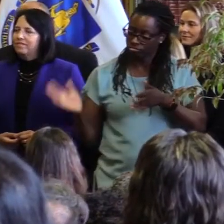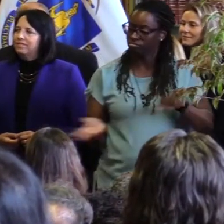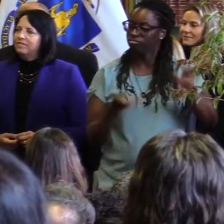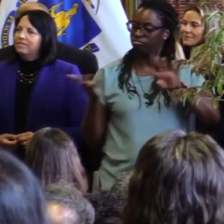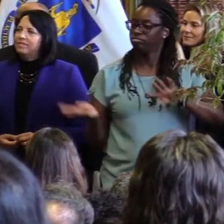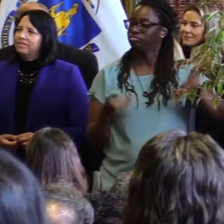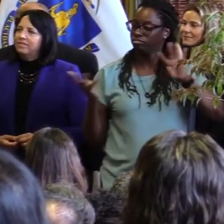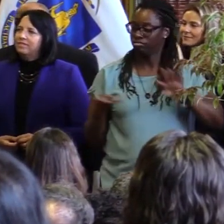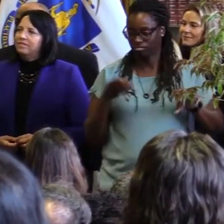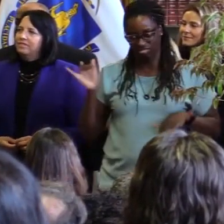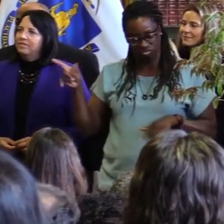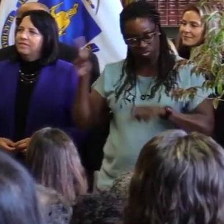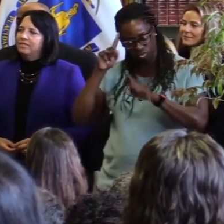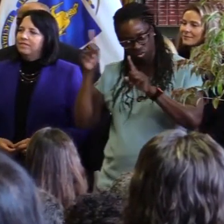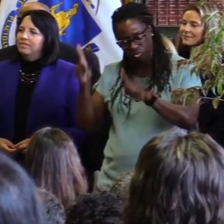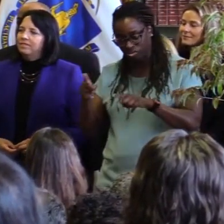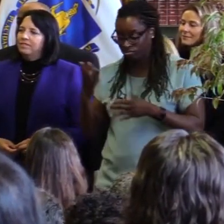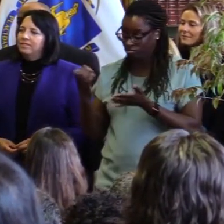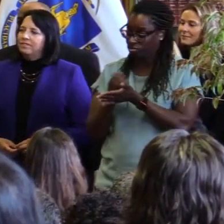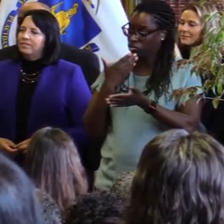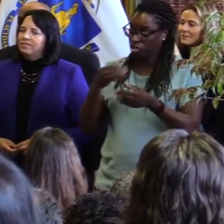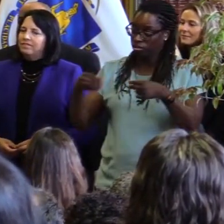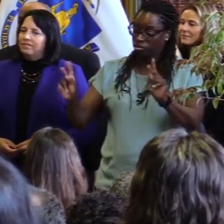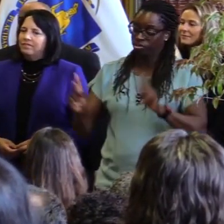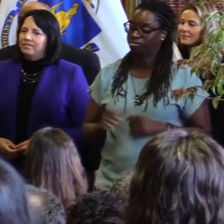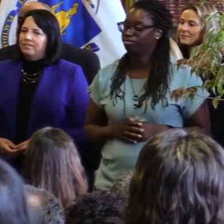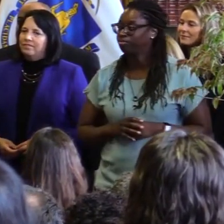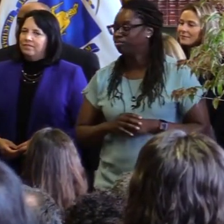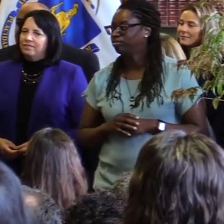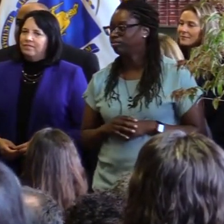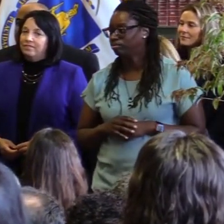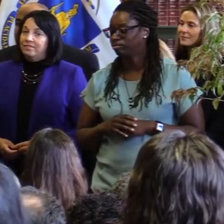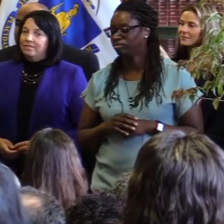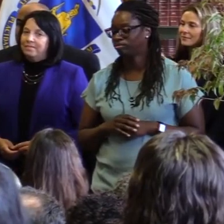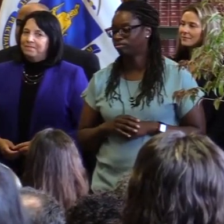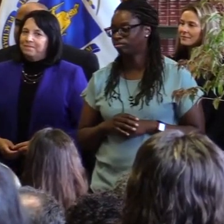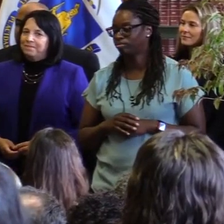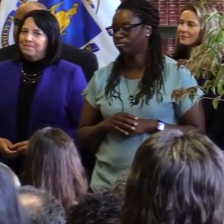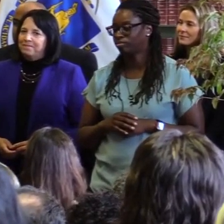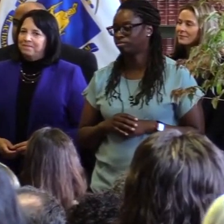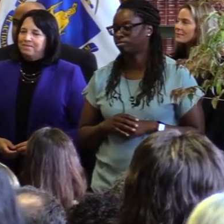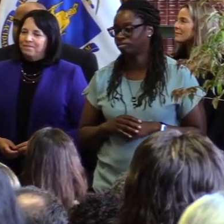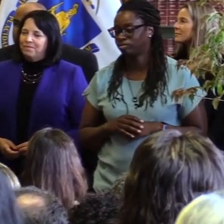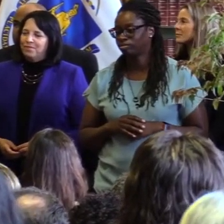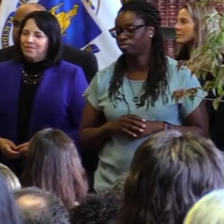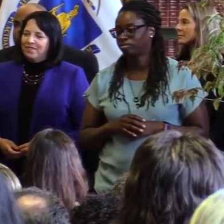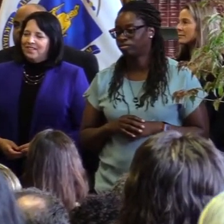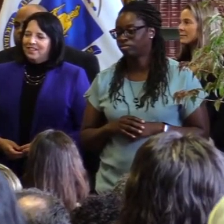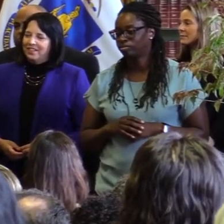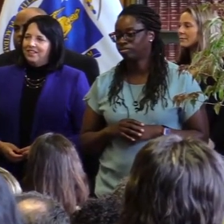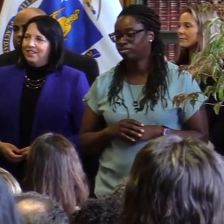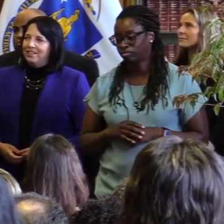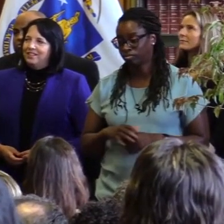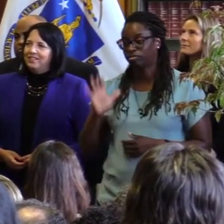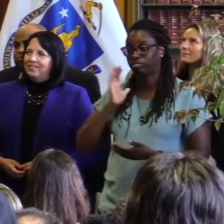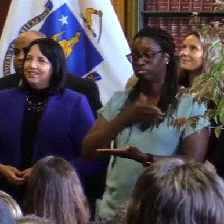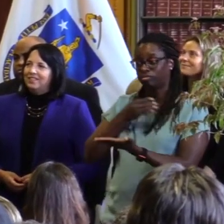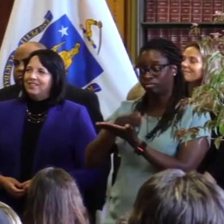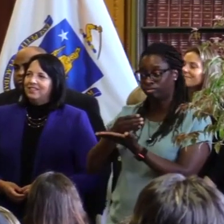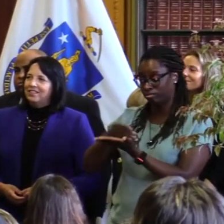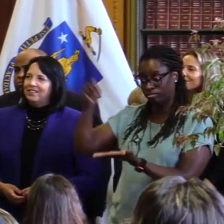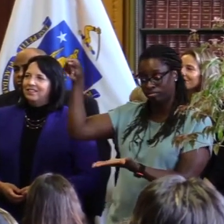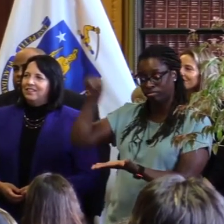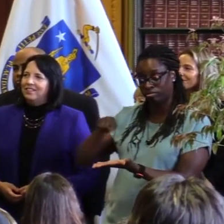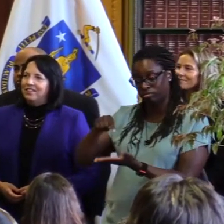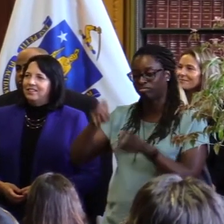Green banks generate demand for more clean energy and help mobilize capital for projects to meet that demand, creating even more jobs as